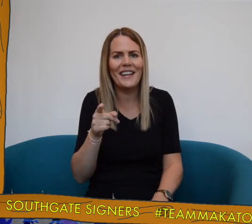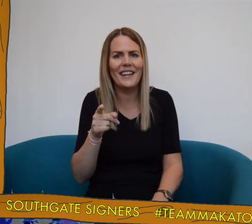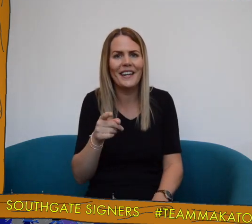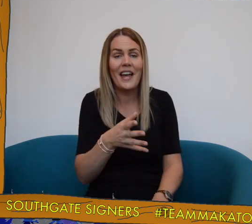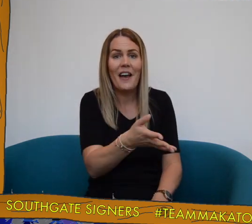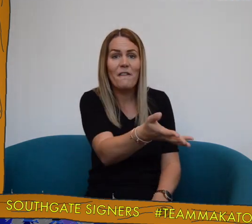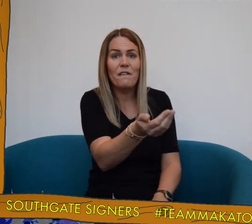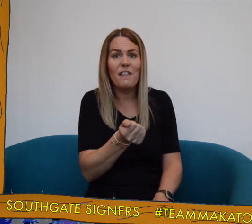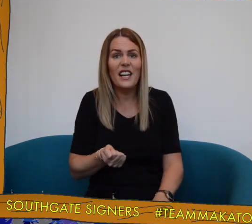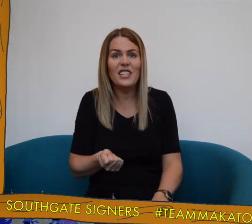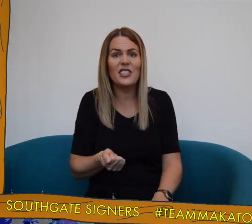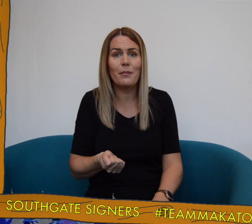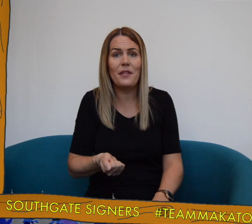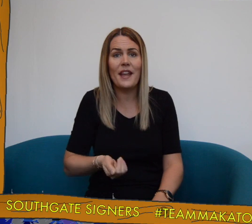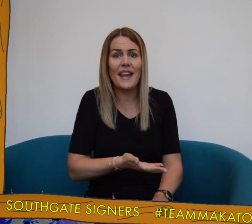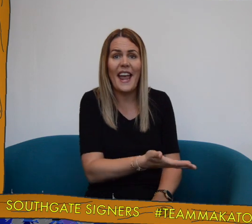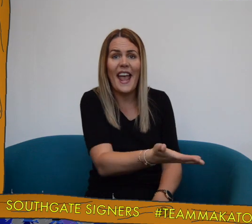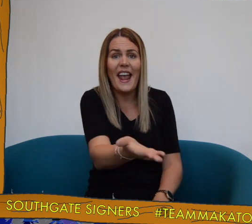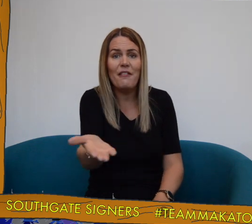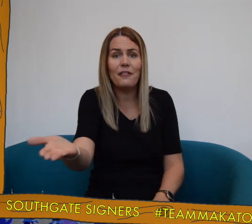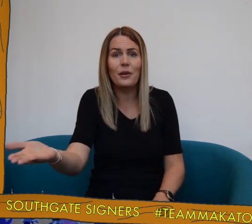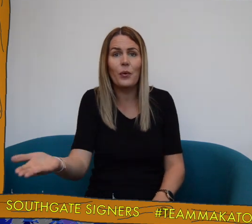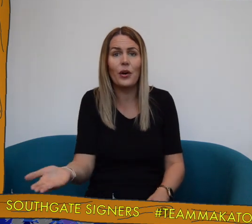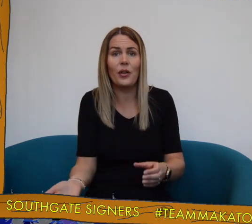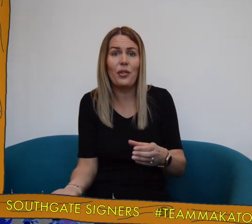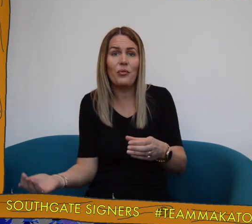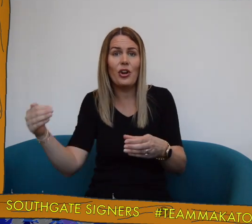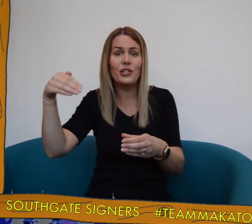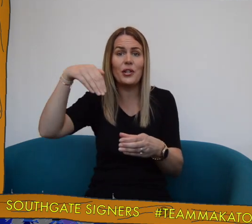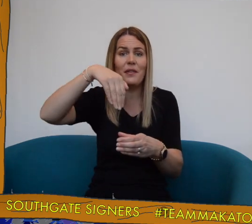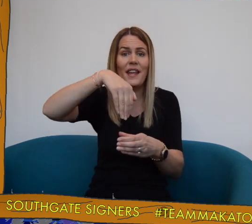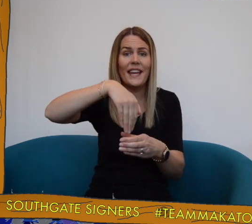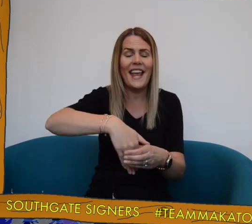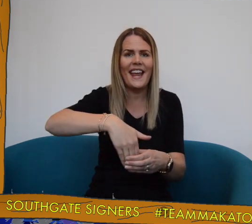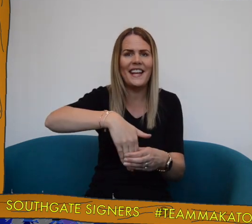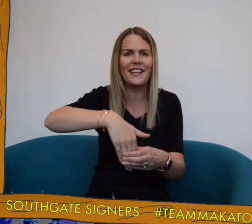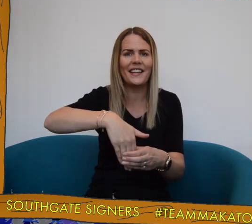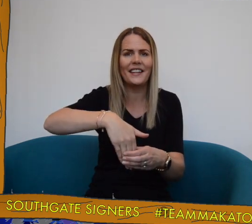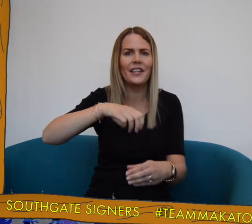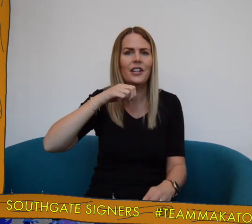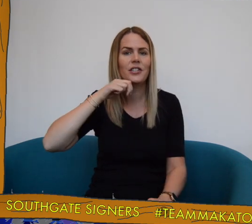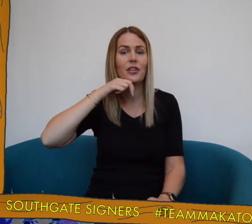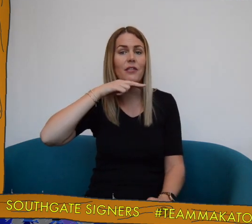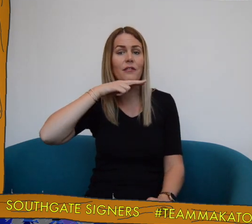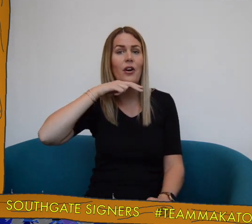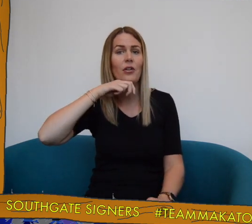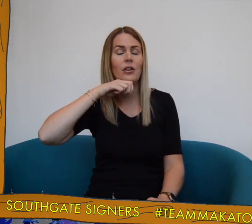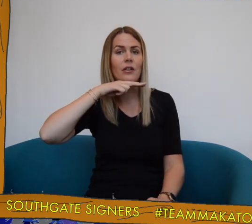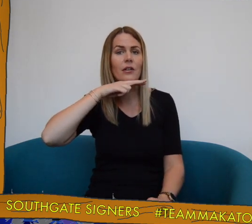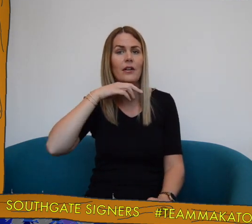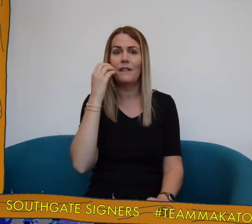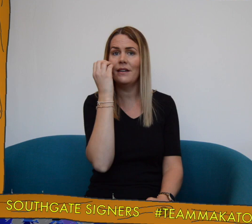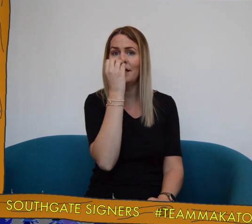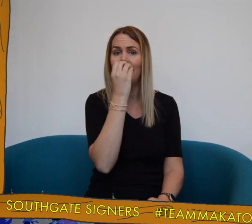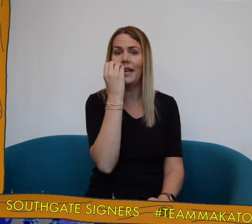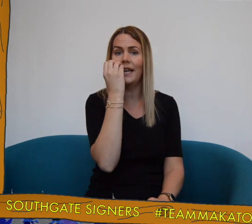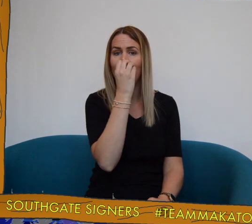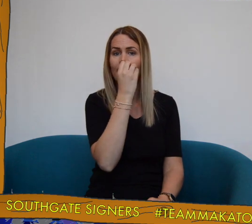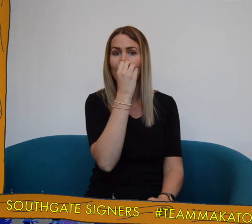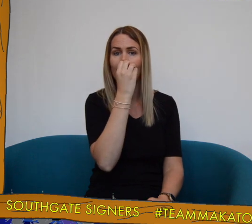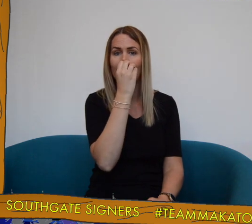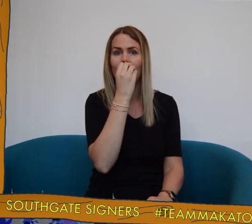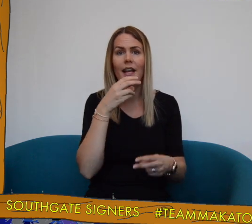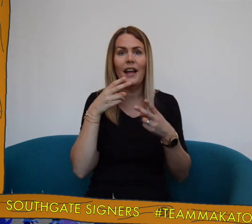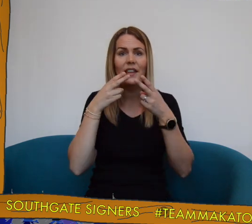with a grin, Find something! Everyone, throw something in! So the frog found a